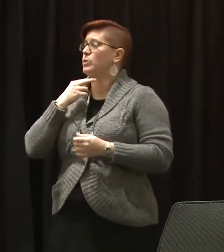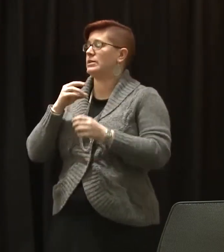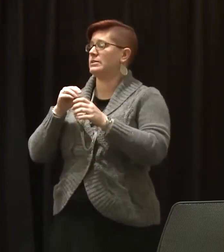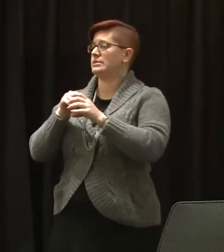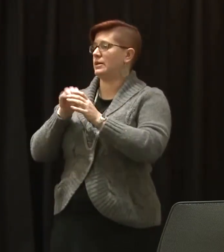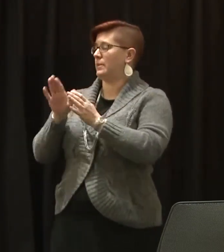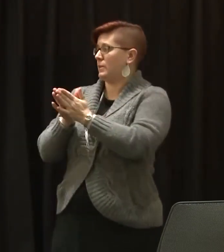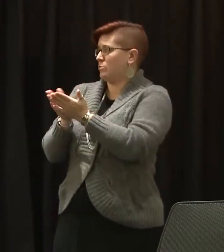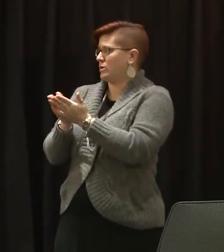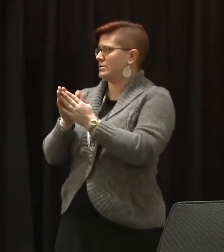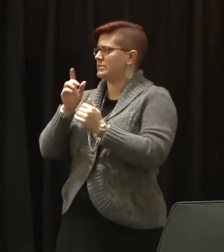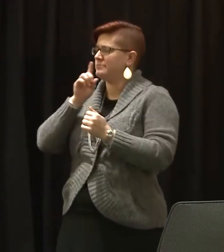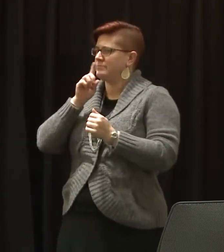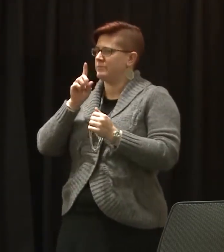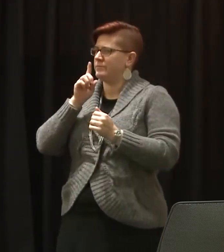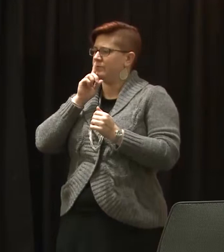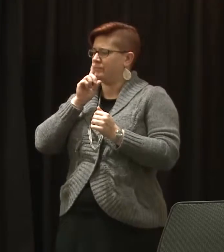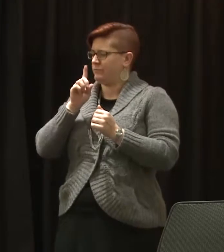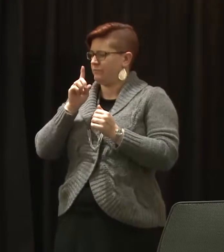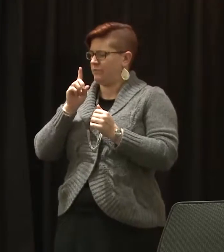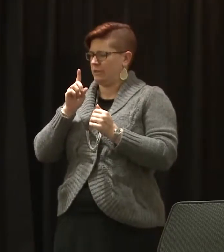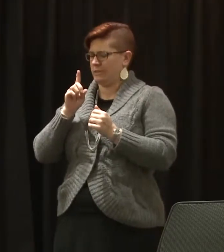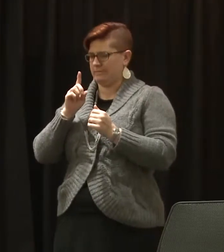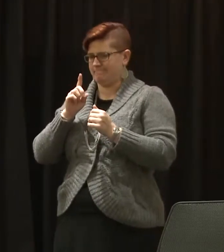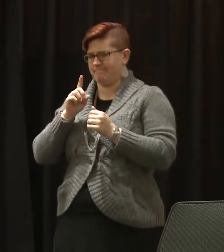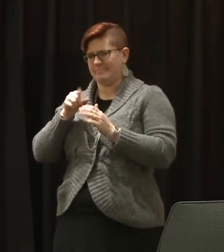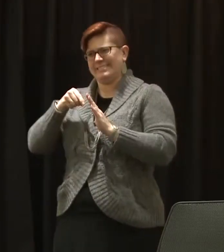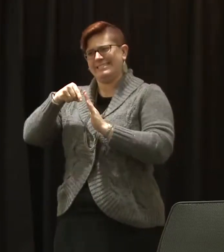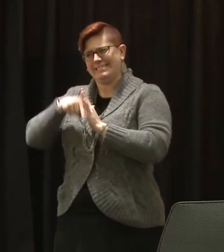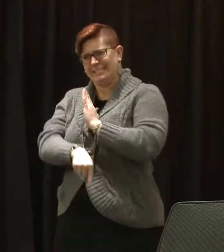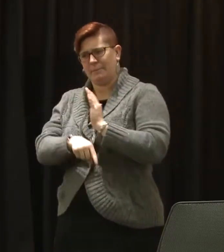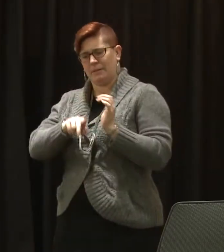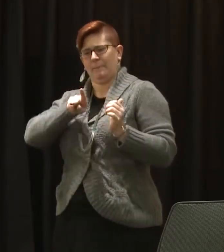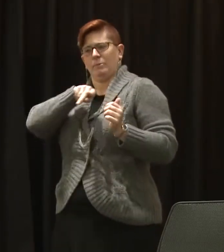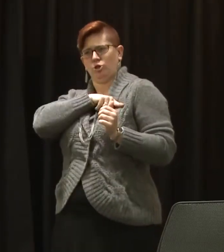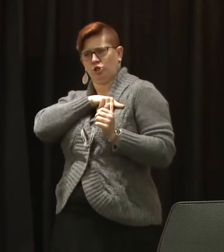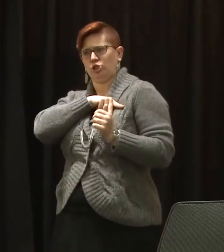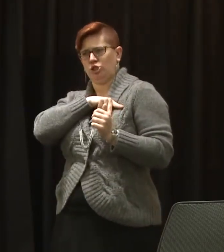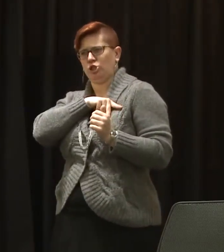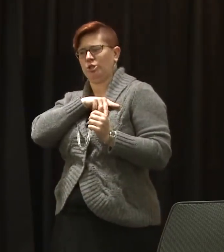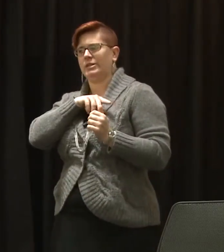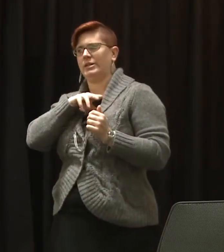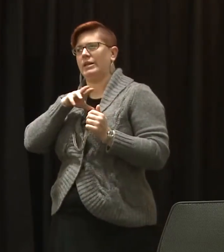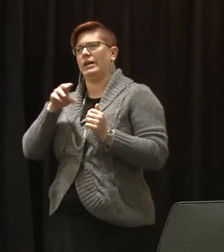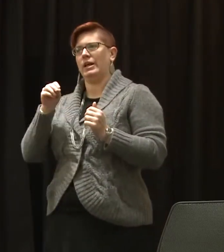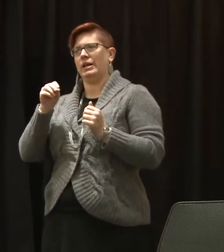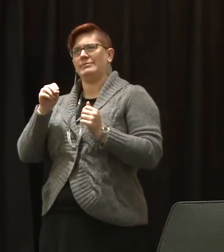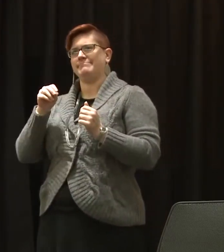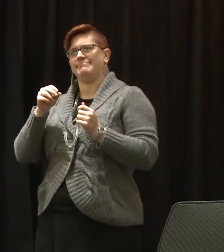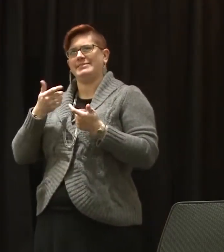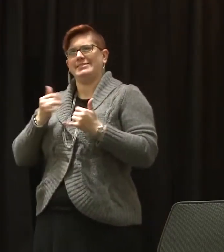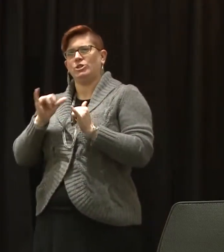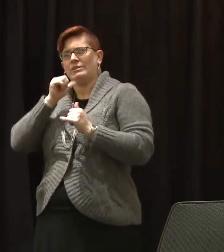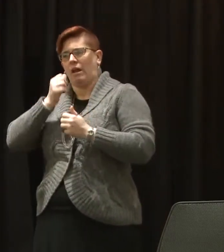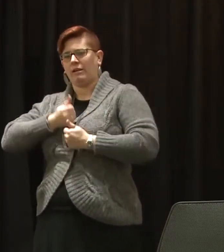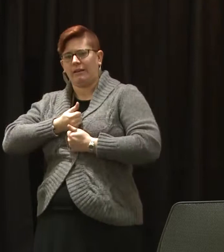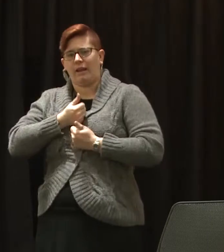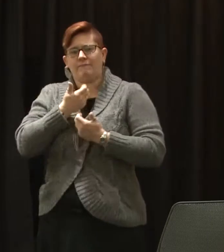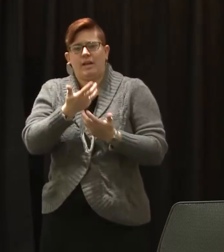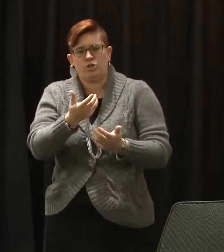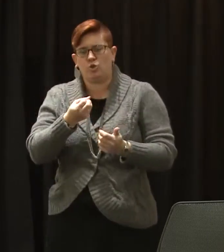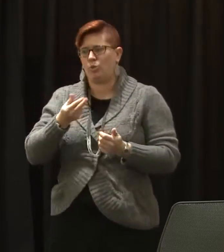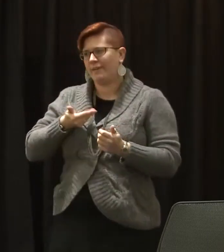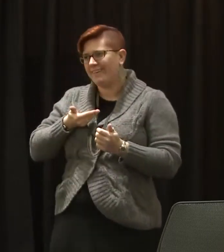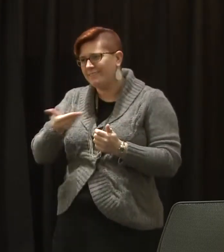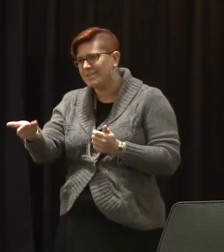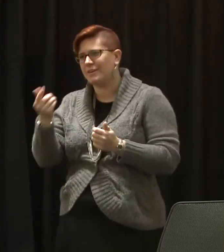is excruciatingly honest and personal, and yet it is not a confession or an invitation